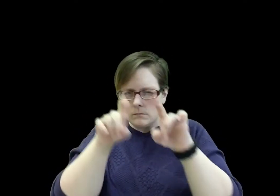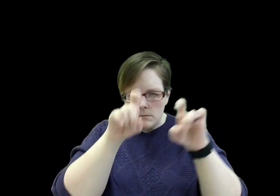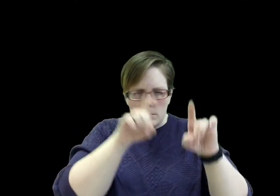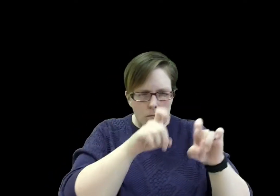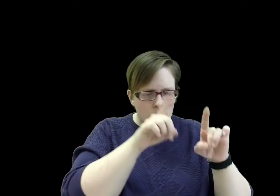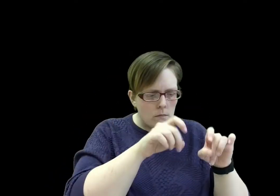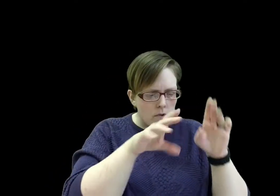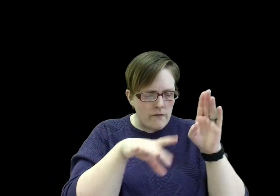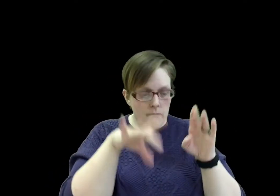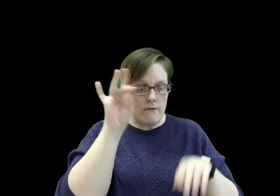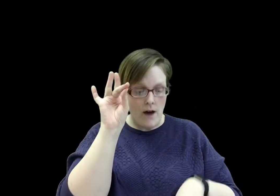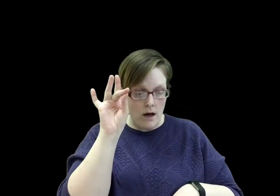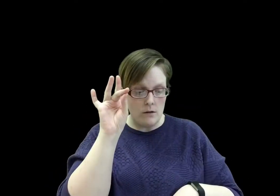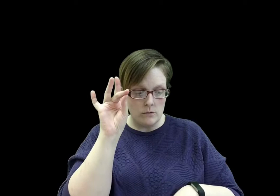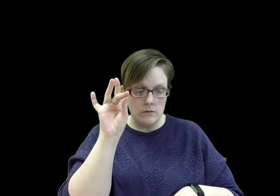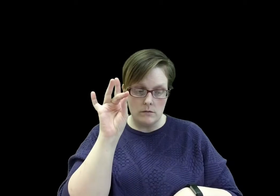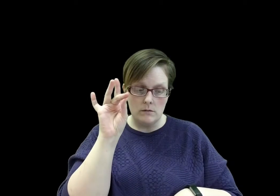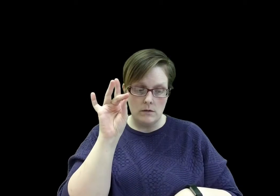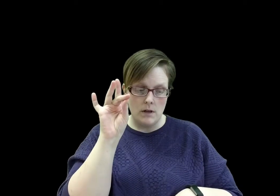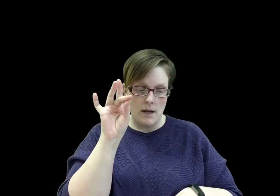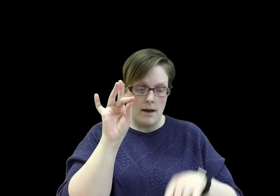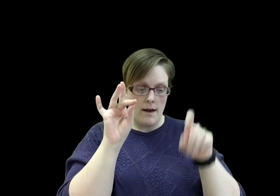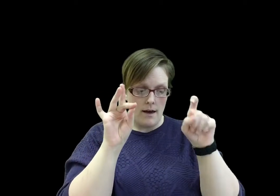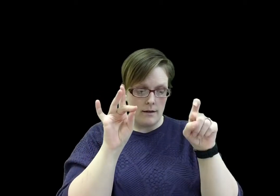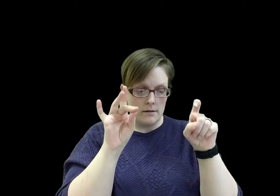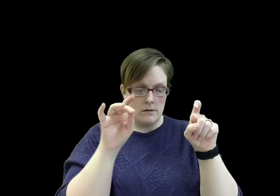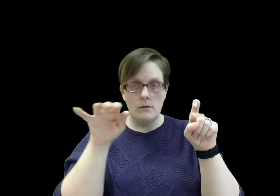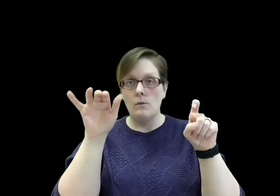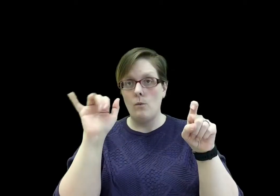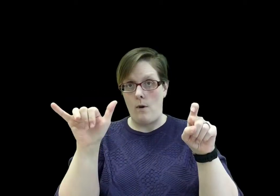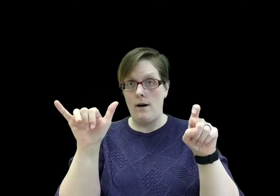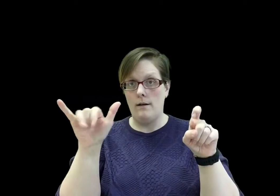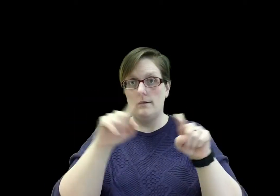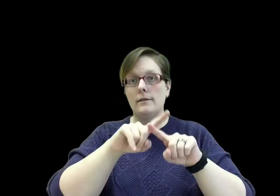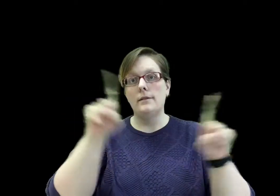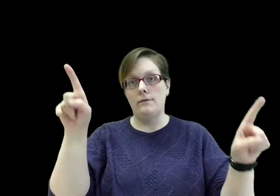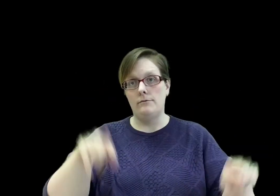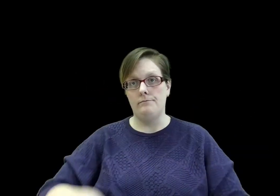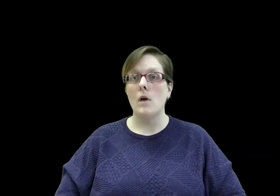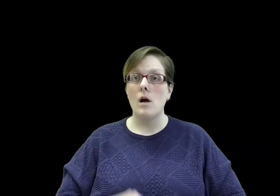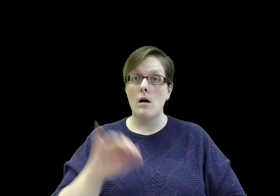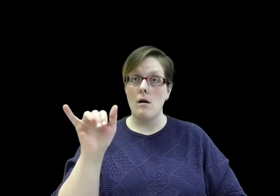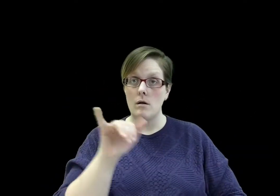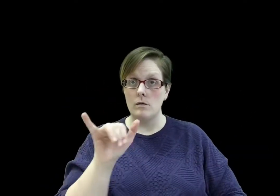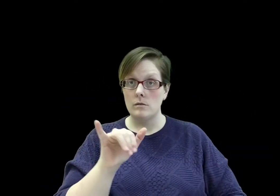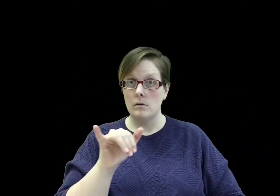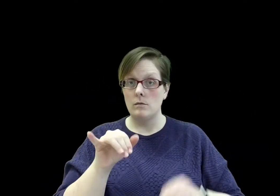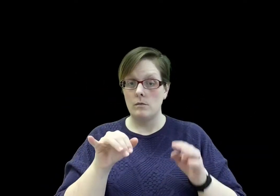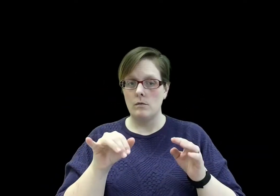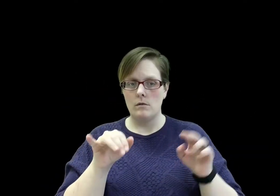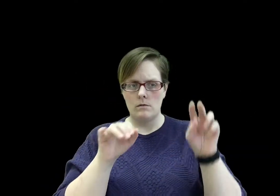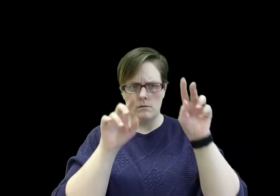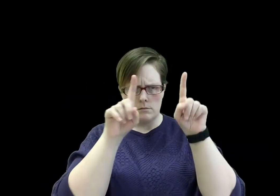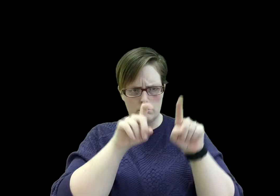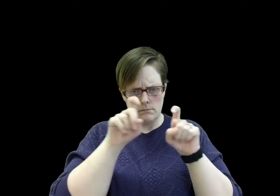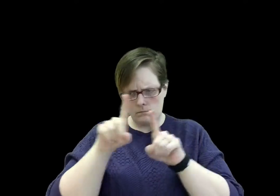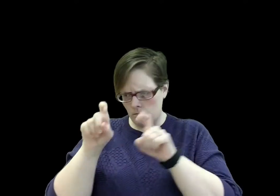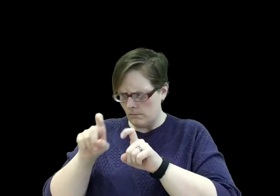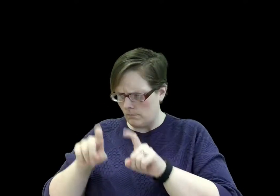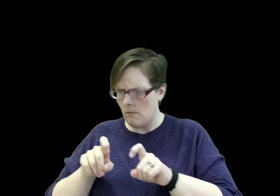So he continued to study and test, and he found out that the X and the Y are actually different